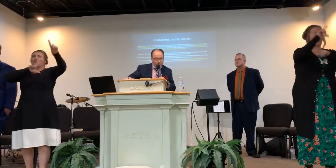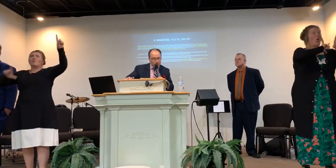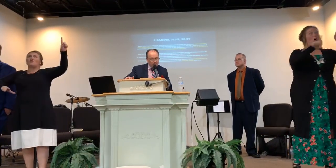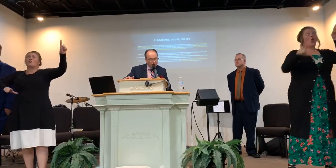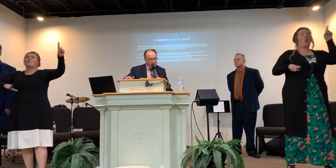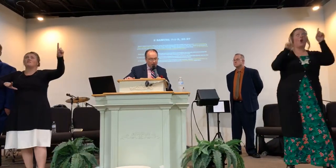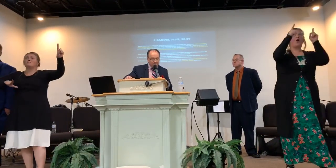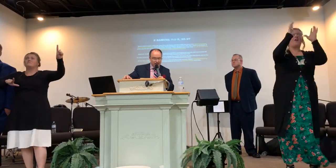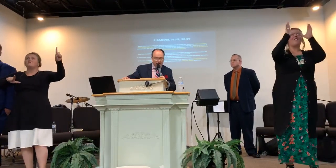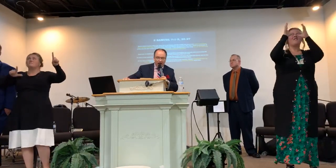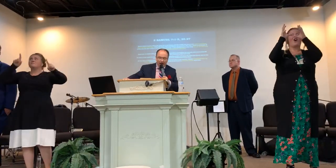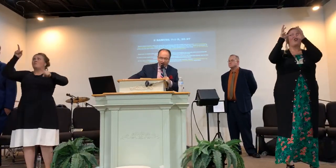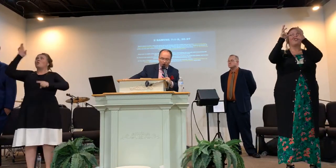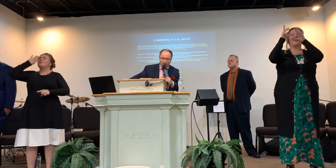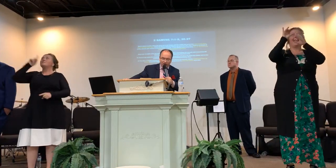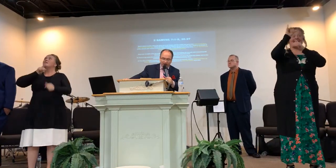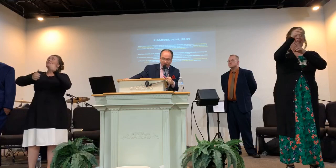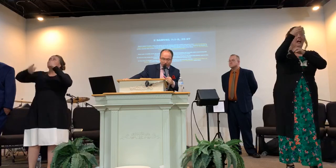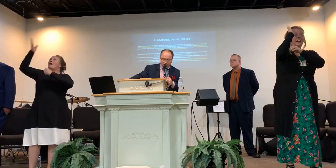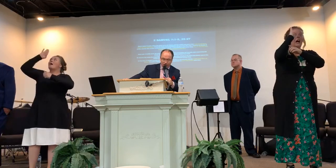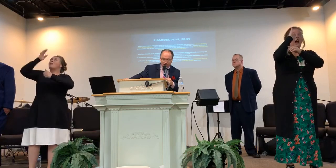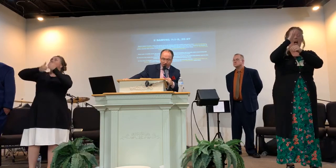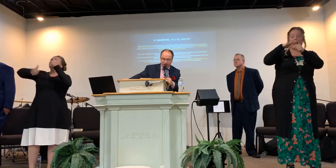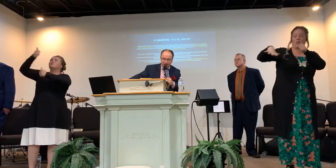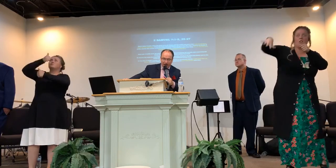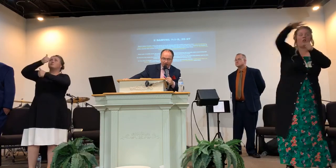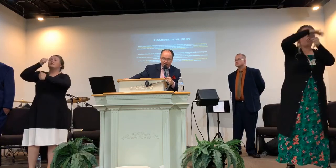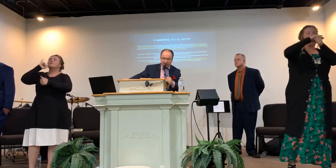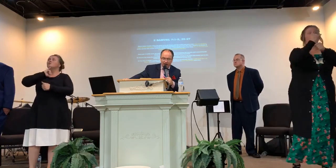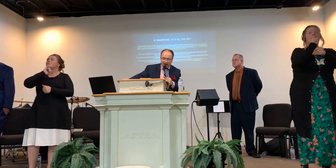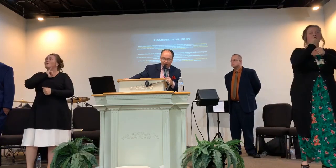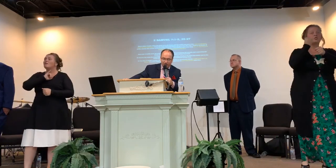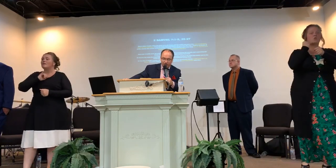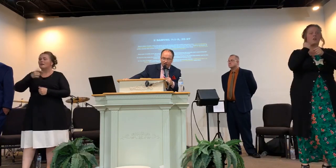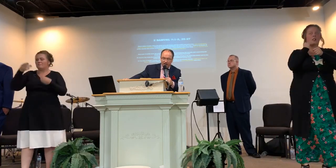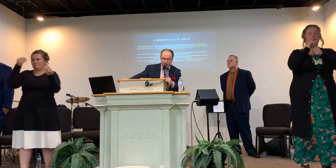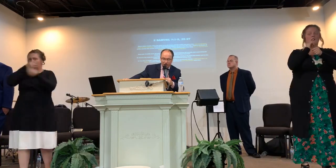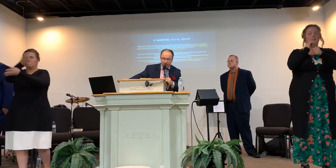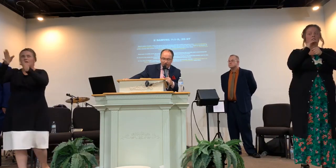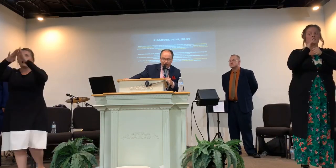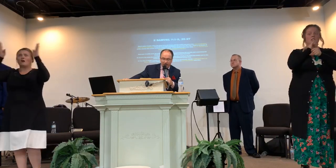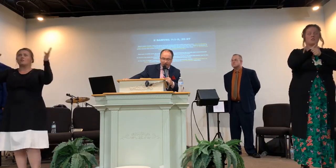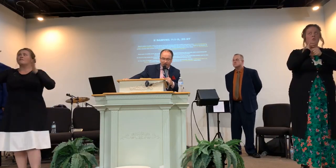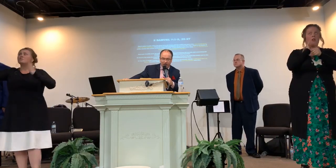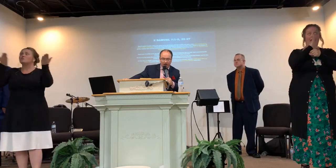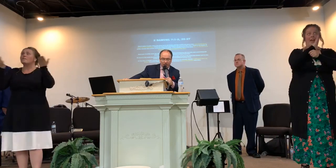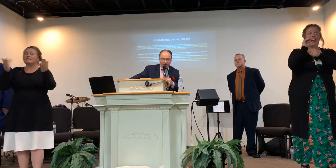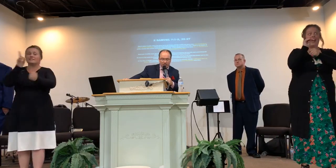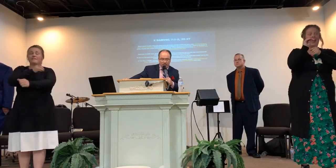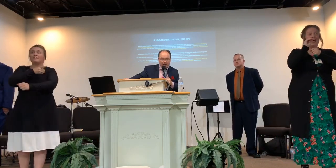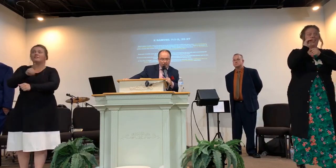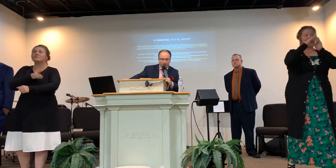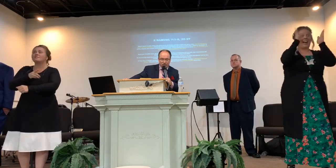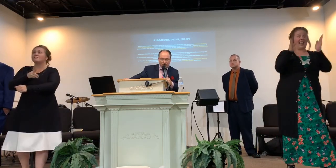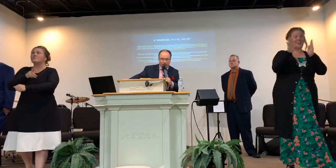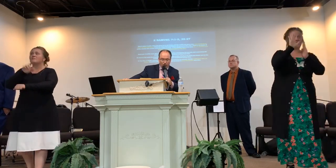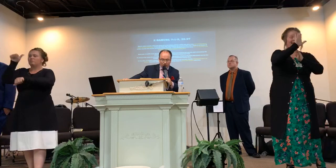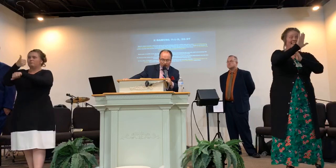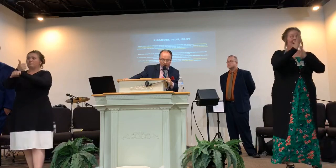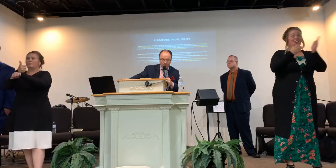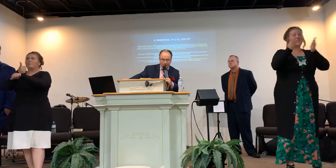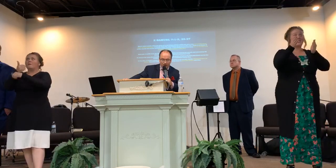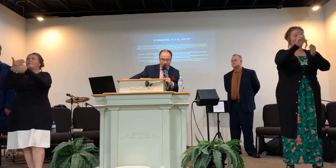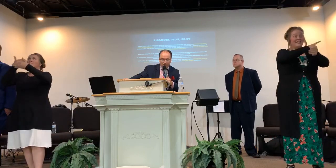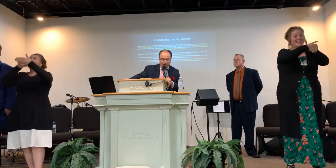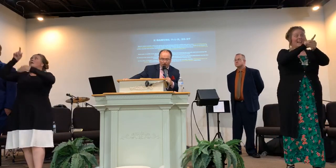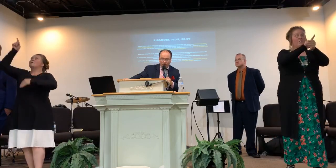of hosts is the God over Israel, and let the house of thy servant David be established before